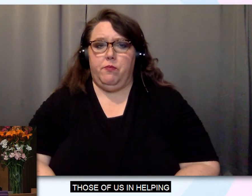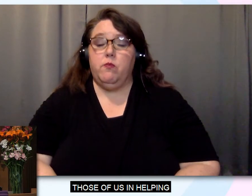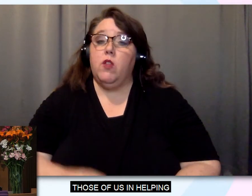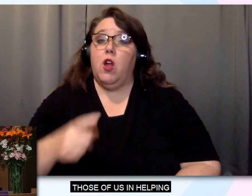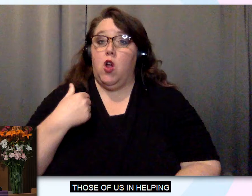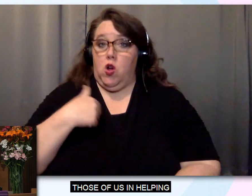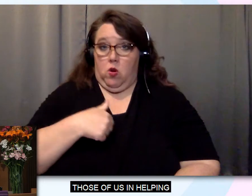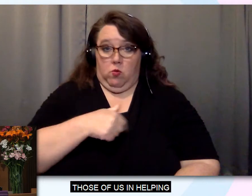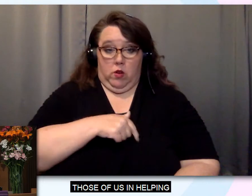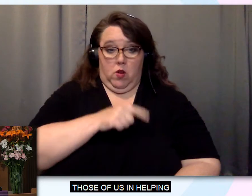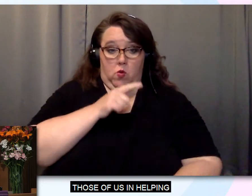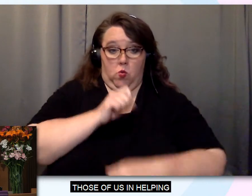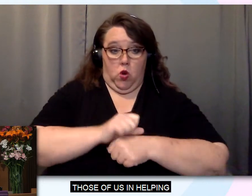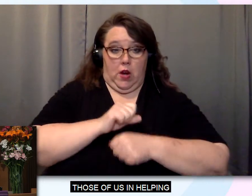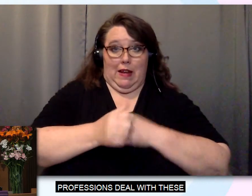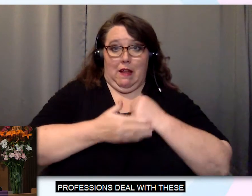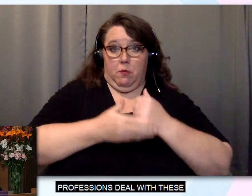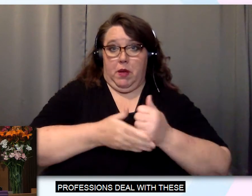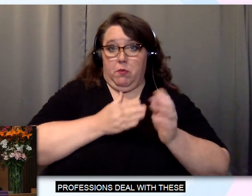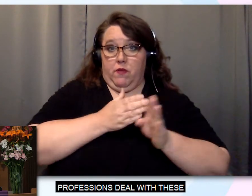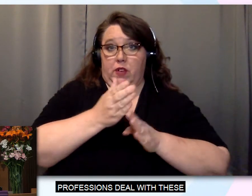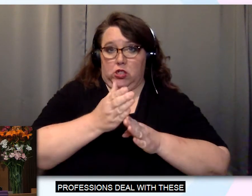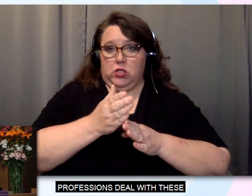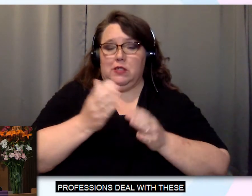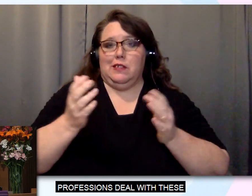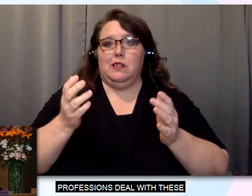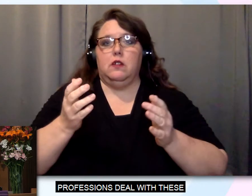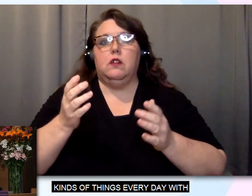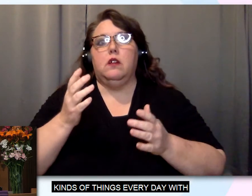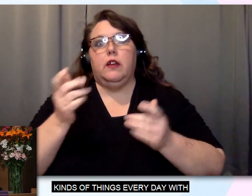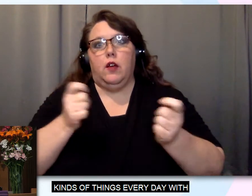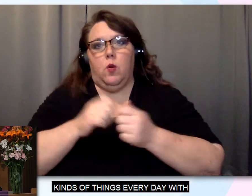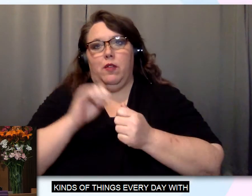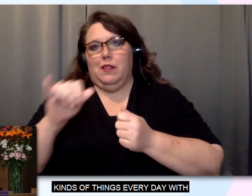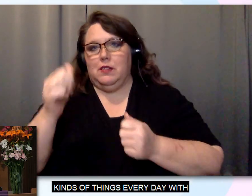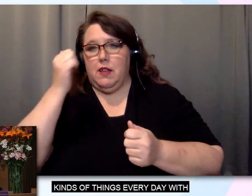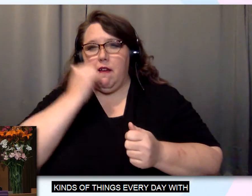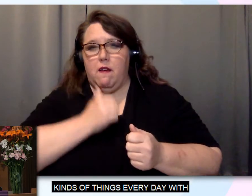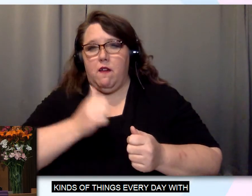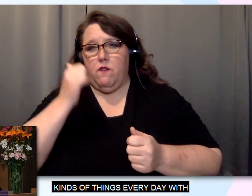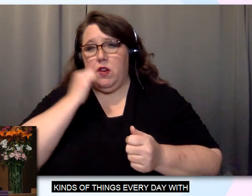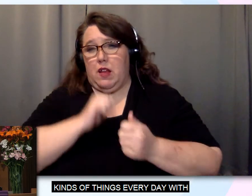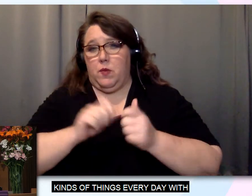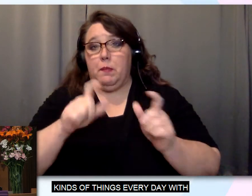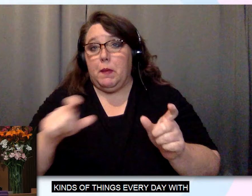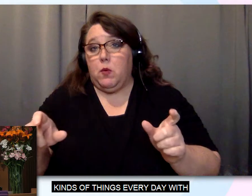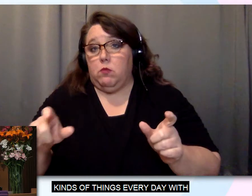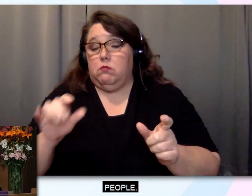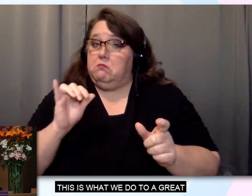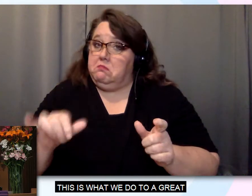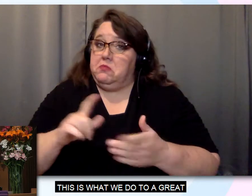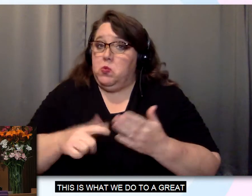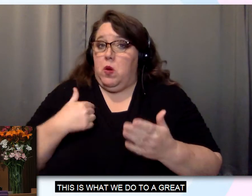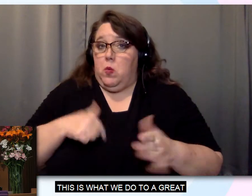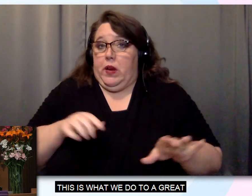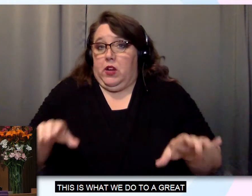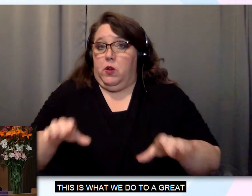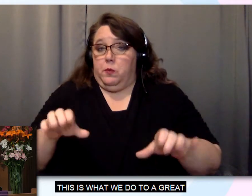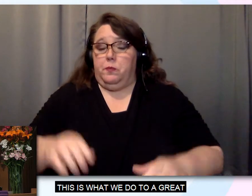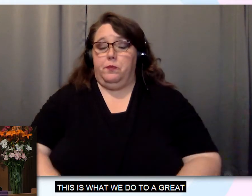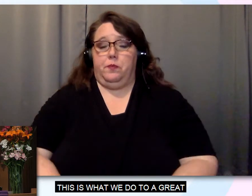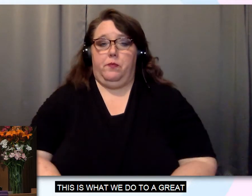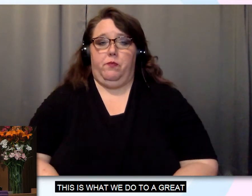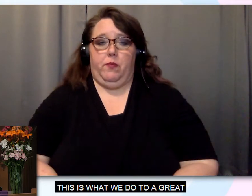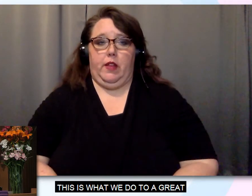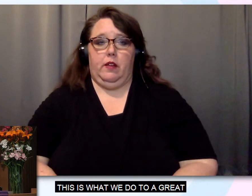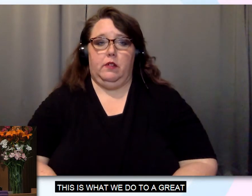Those of us in helping professions deal with these kinds of things every day with people. This is what we do to a